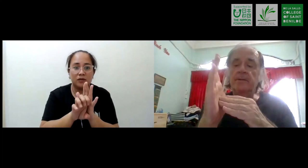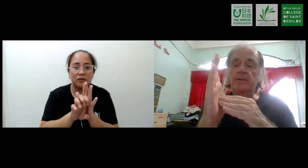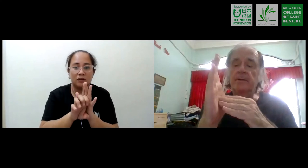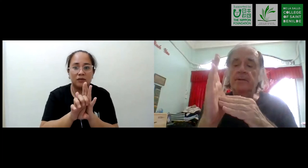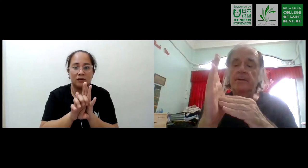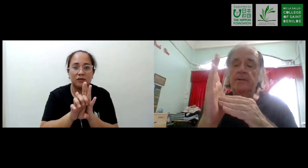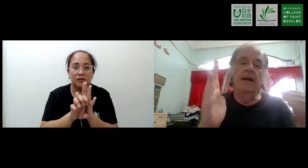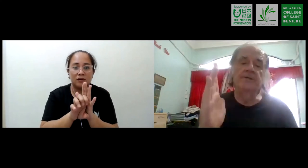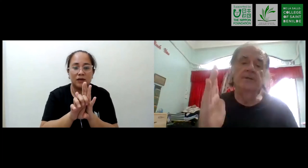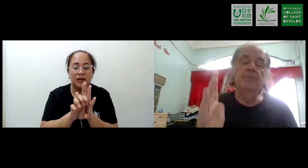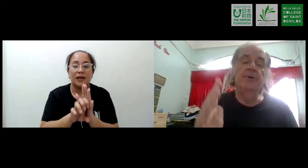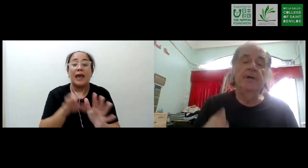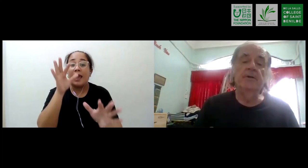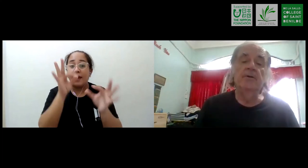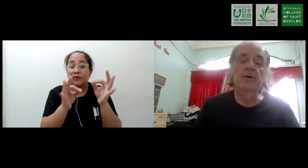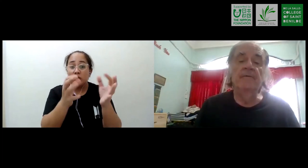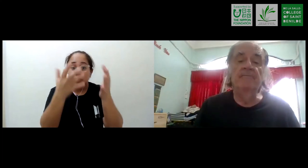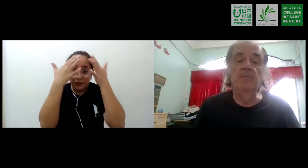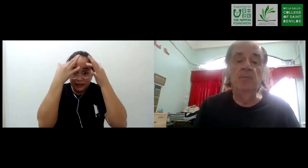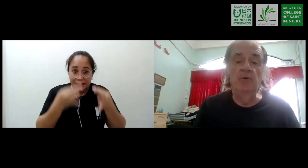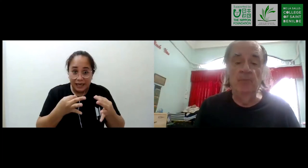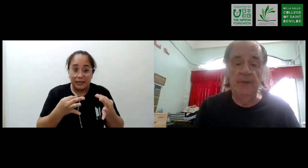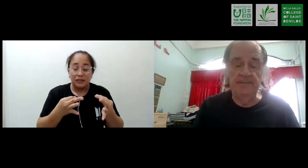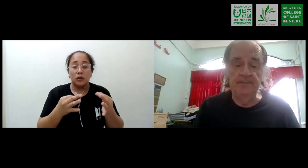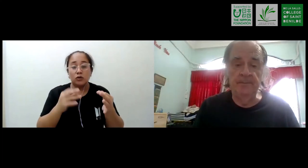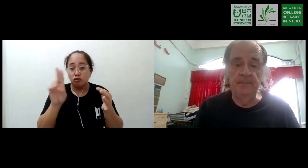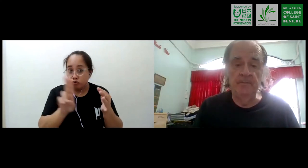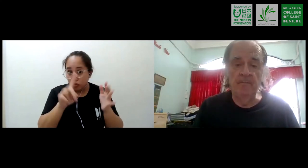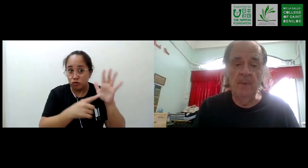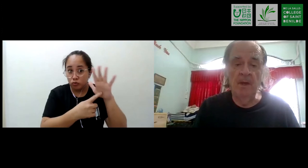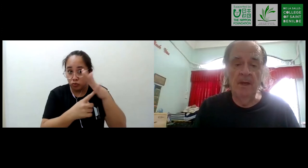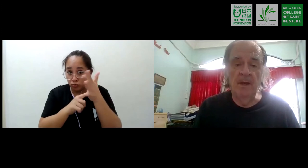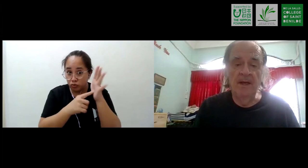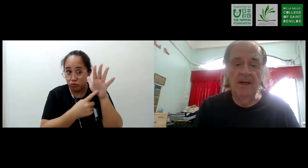if you decide to use the orientation as a predictor of the movement,